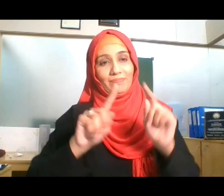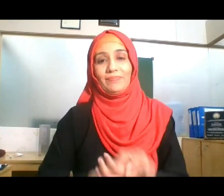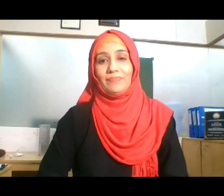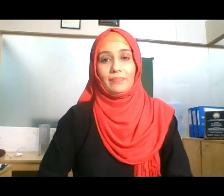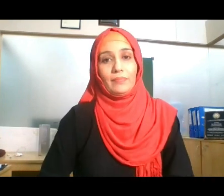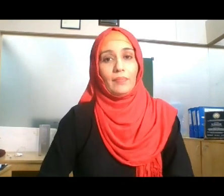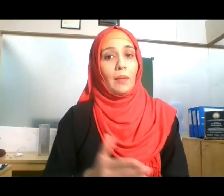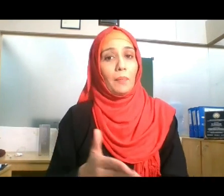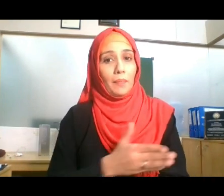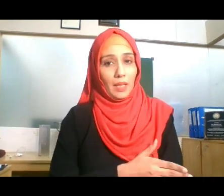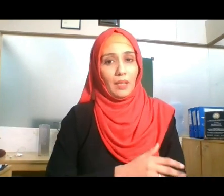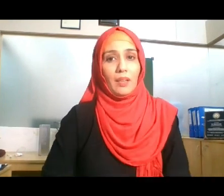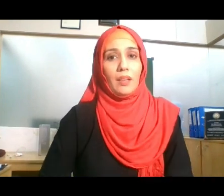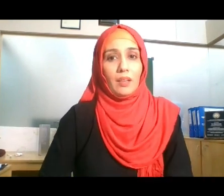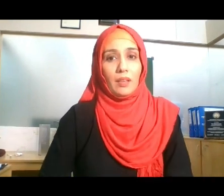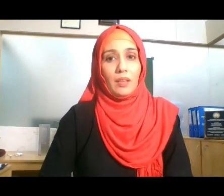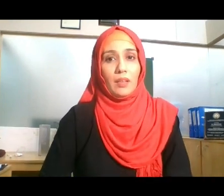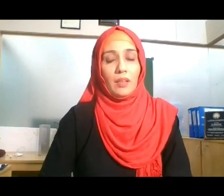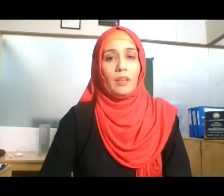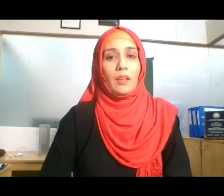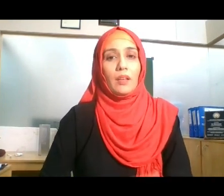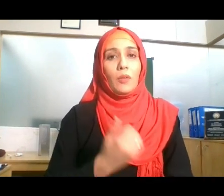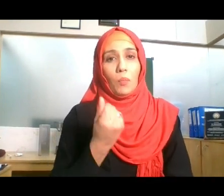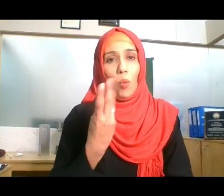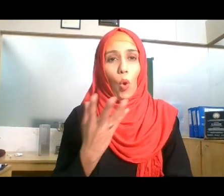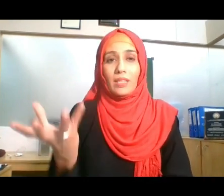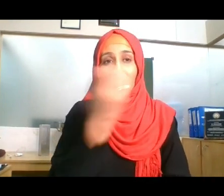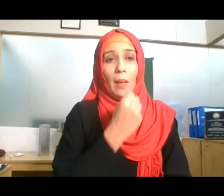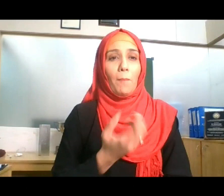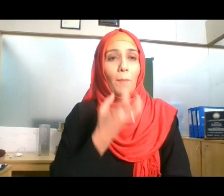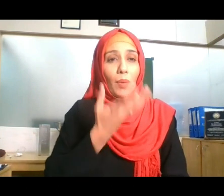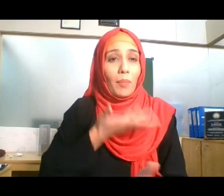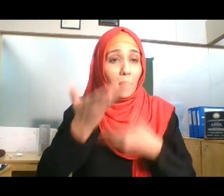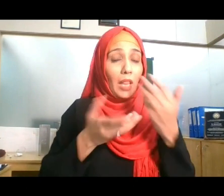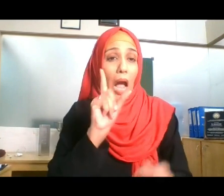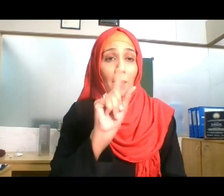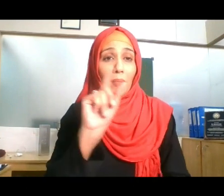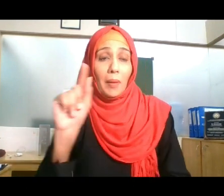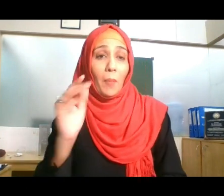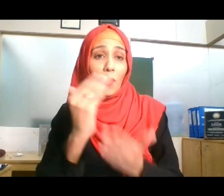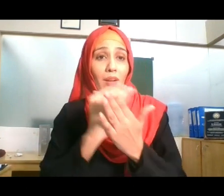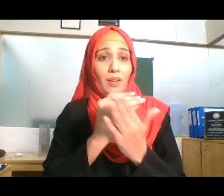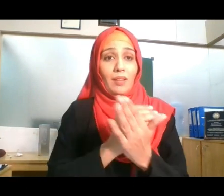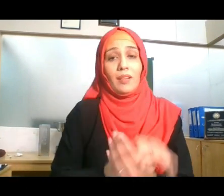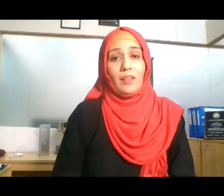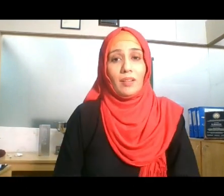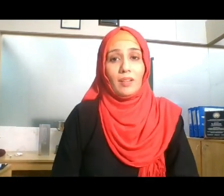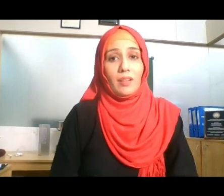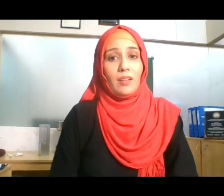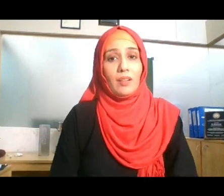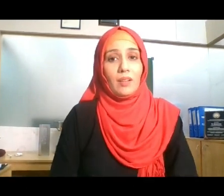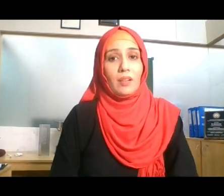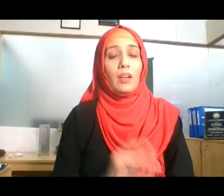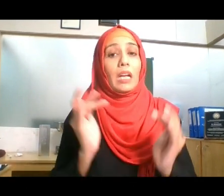Before me, many eloquent speakers have spoken and a lot have been discussed. With regards to